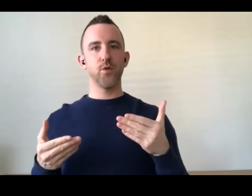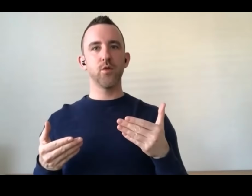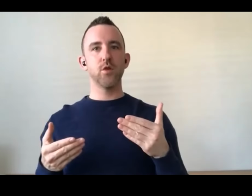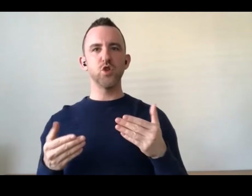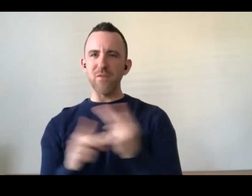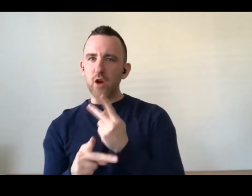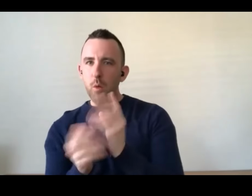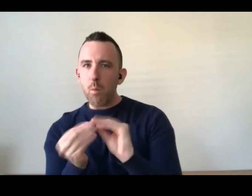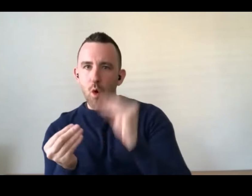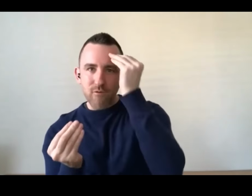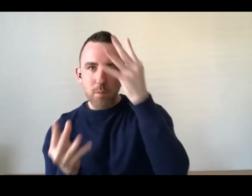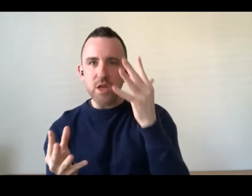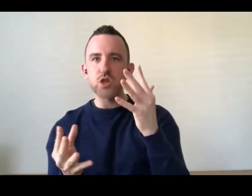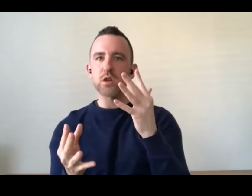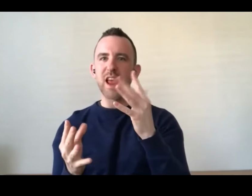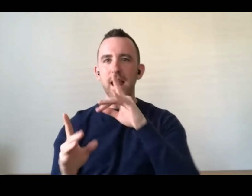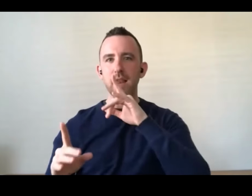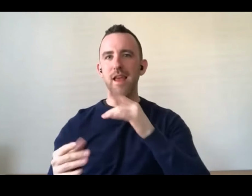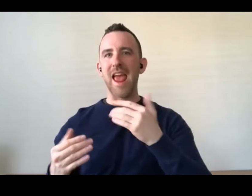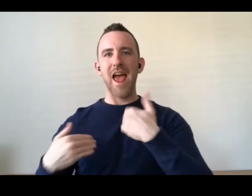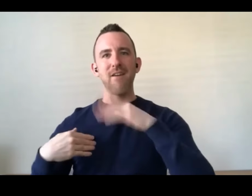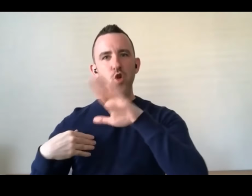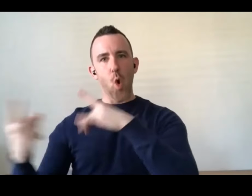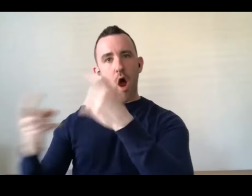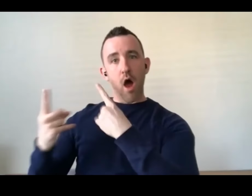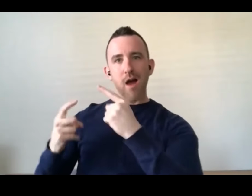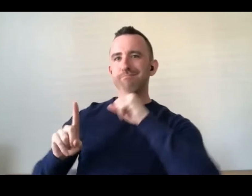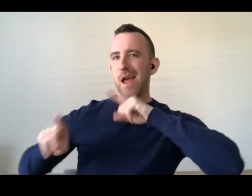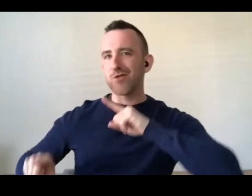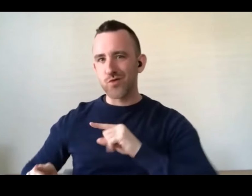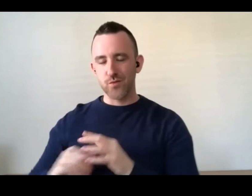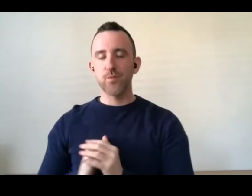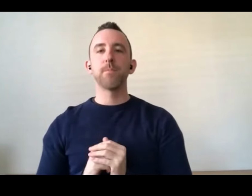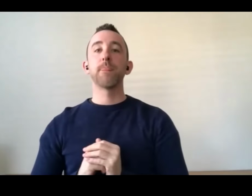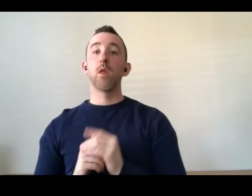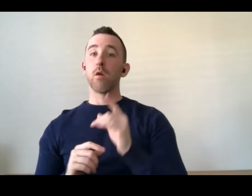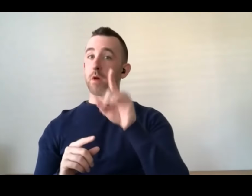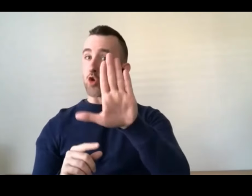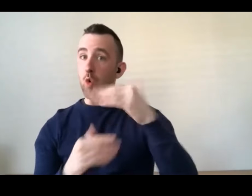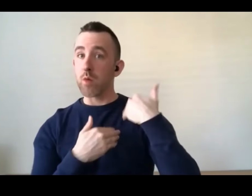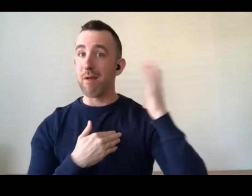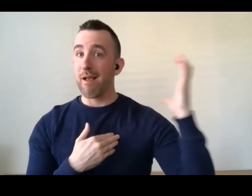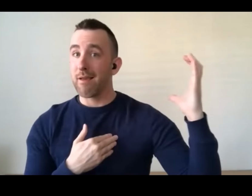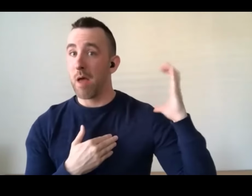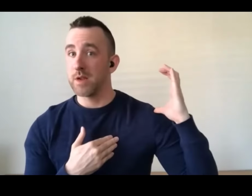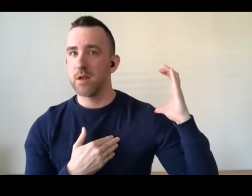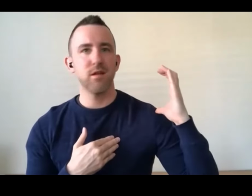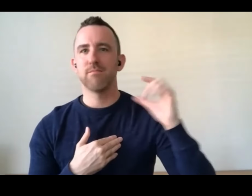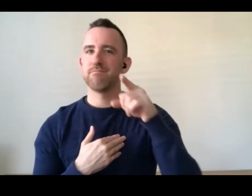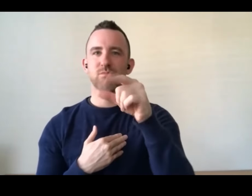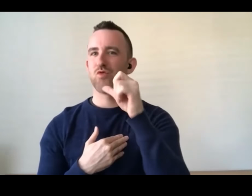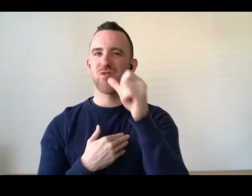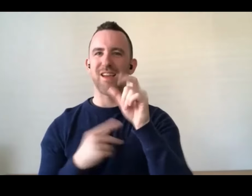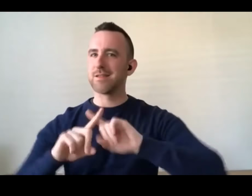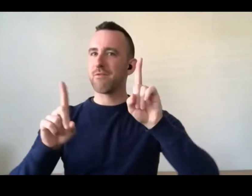more information and get some questions answered. So that's great. When you're a captain, you aren't necessarily much